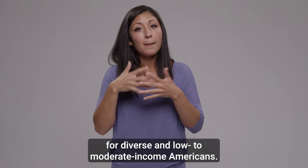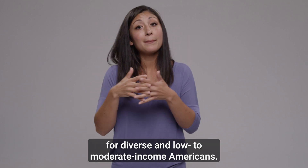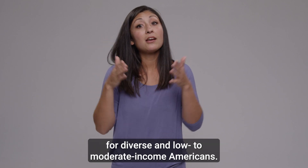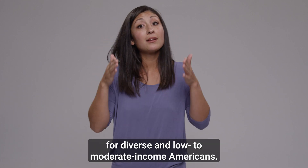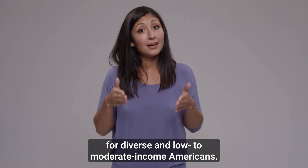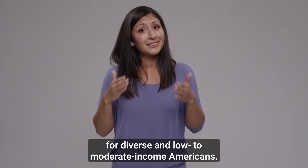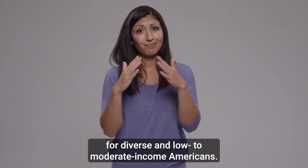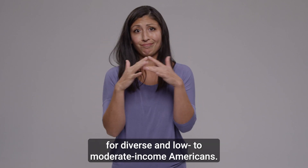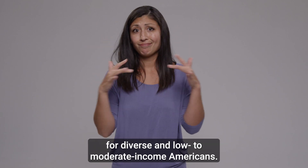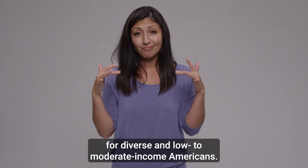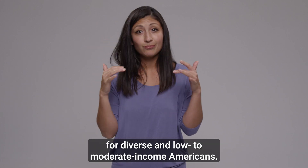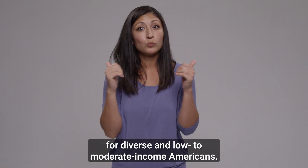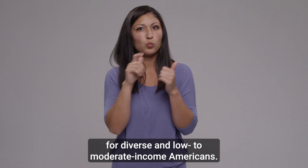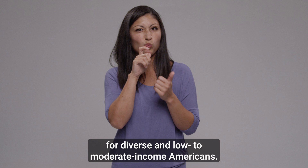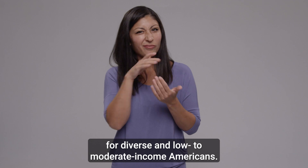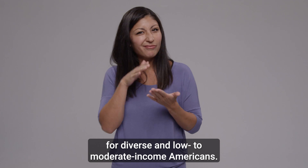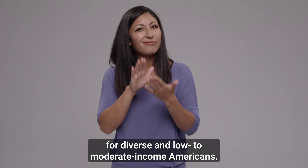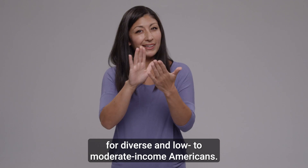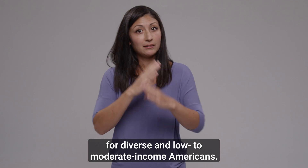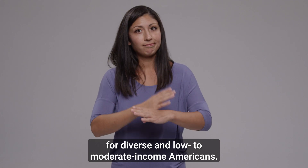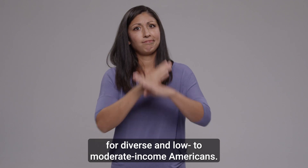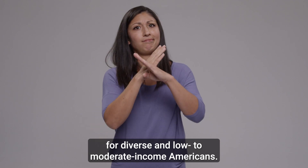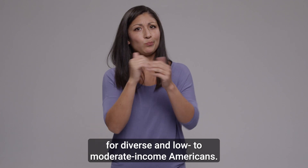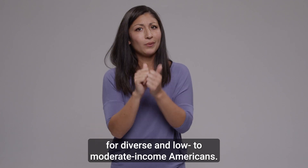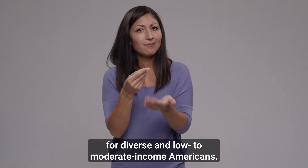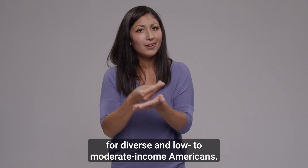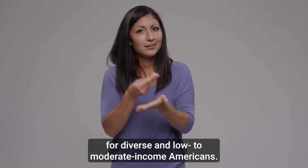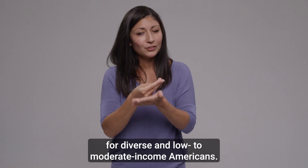for diverse and low to moderate income Americans.